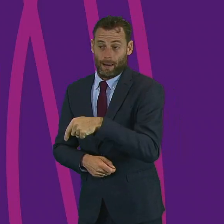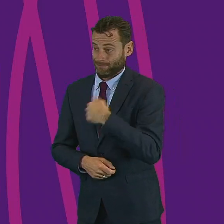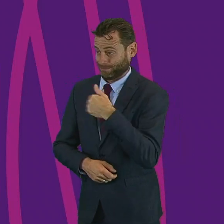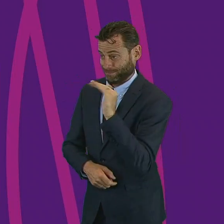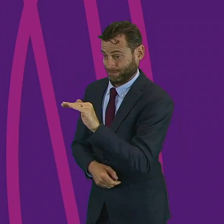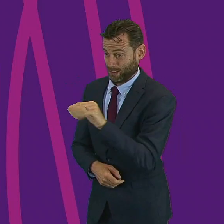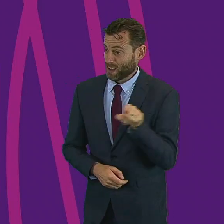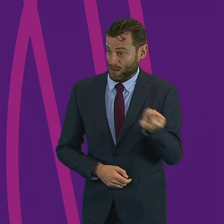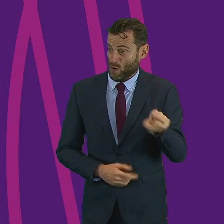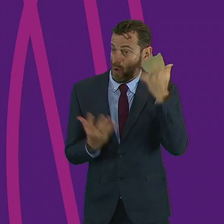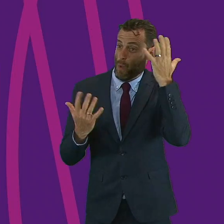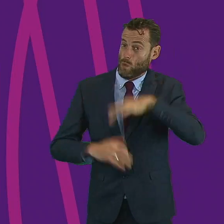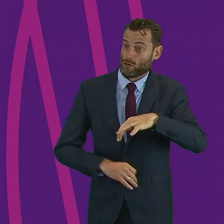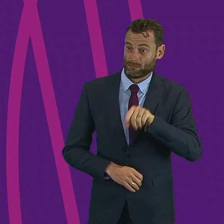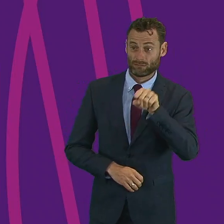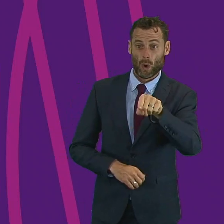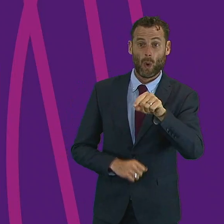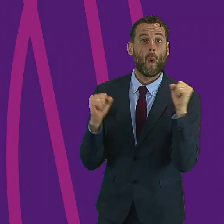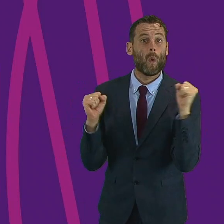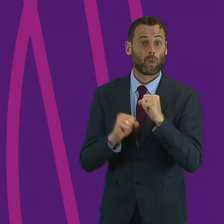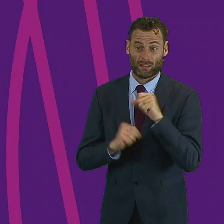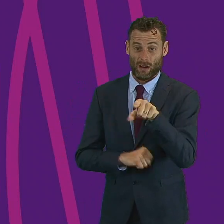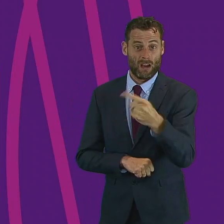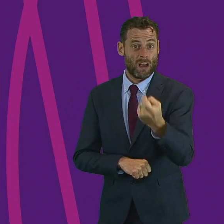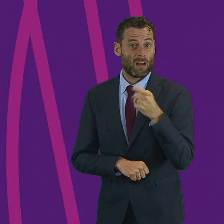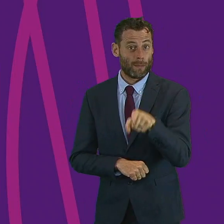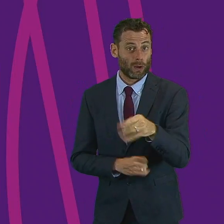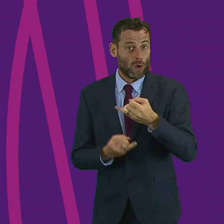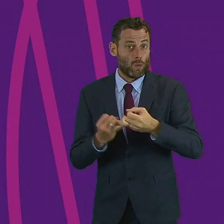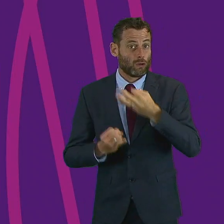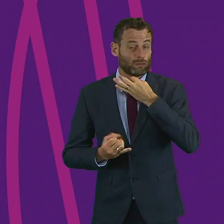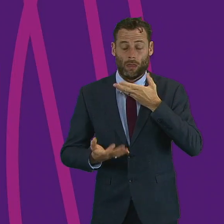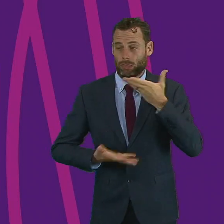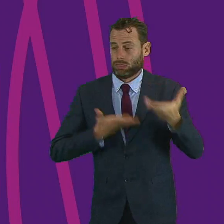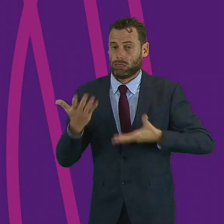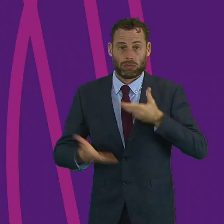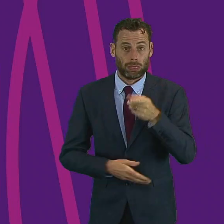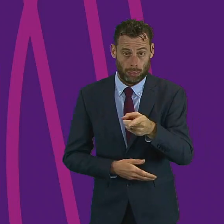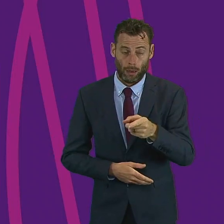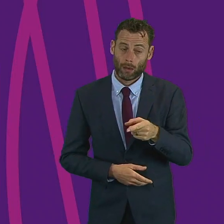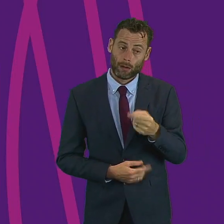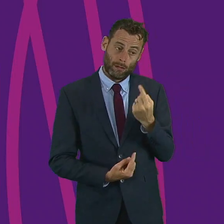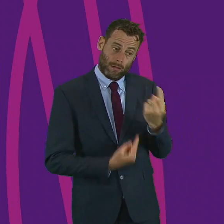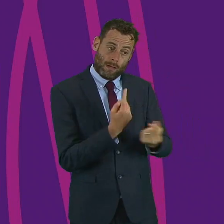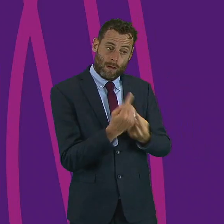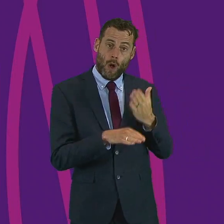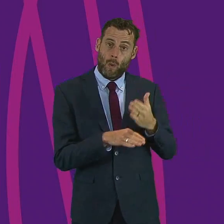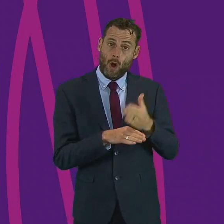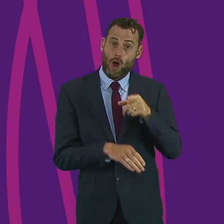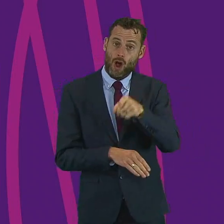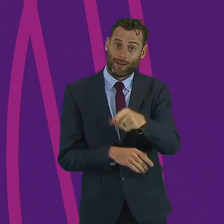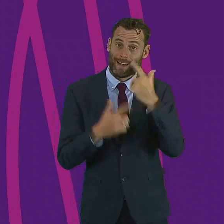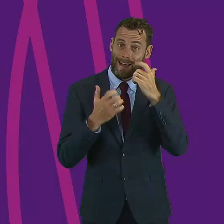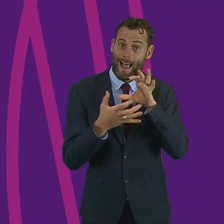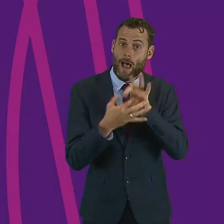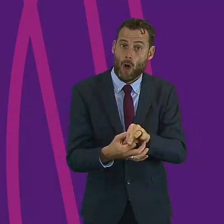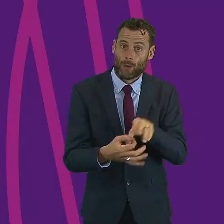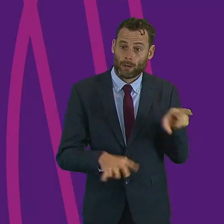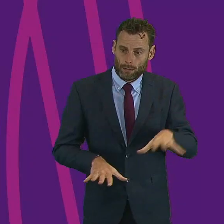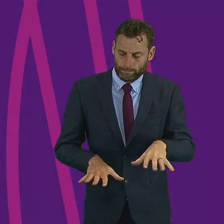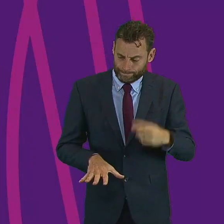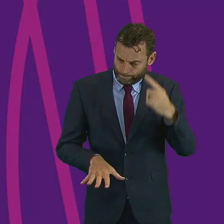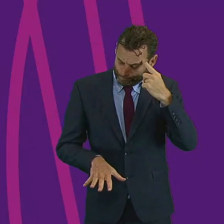think of this. Because at the weekend, a survey of home care workers and Unison members revealed that half of them had never been tested